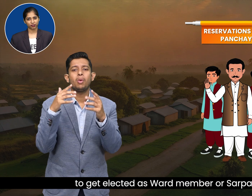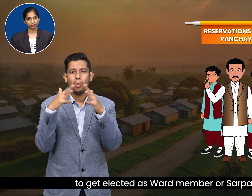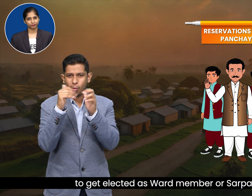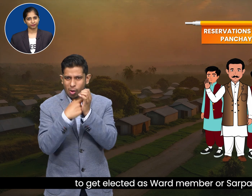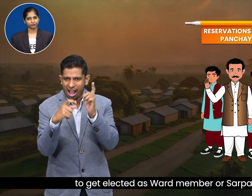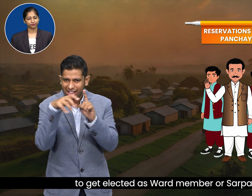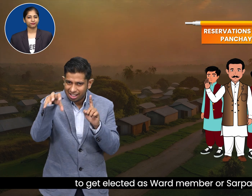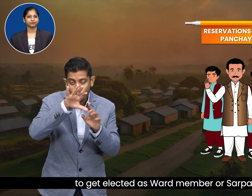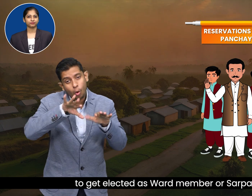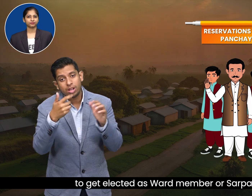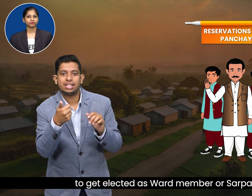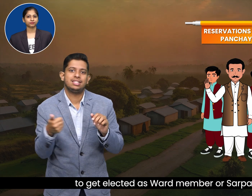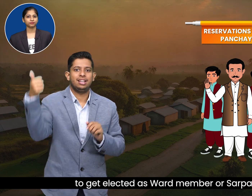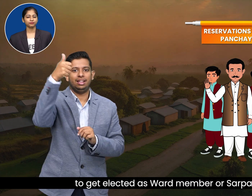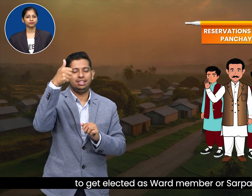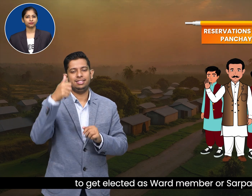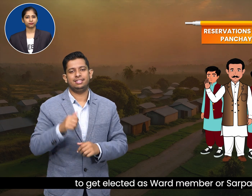sarpanch.